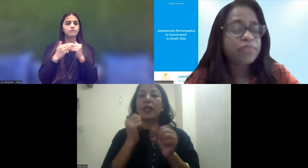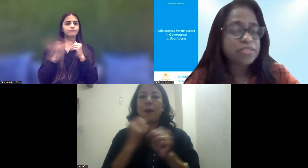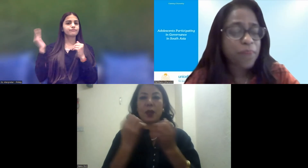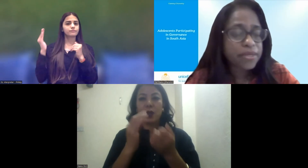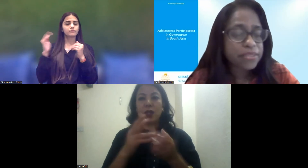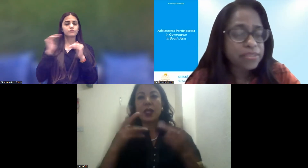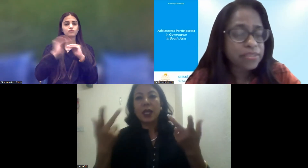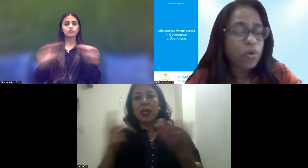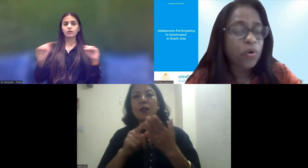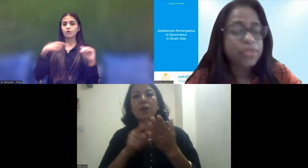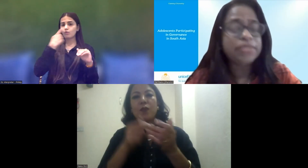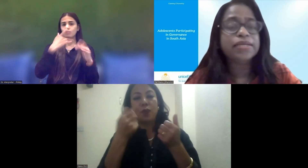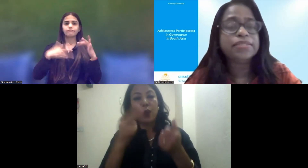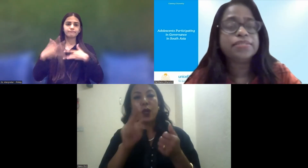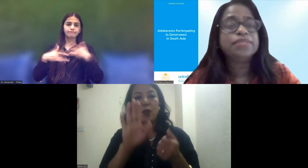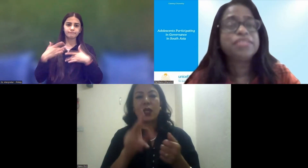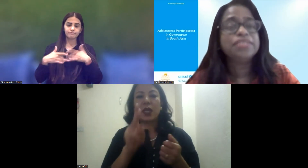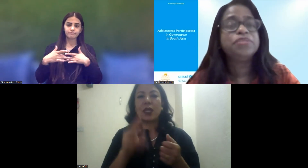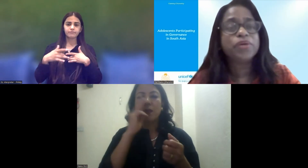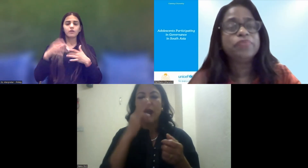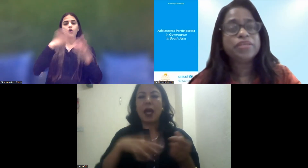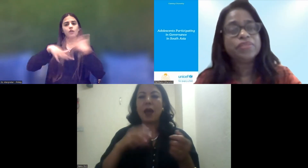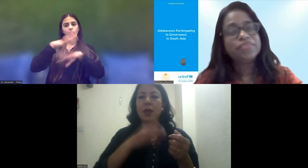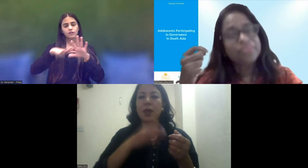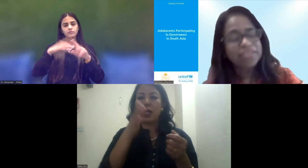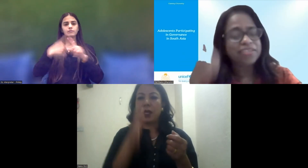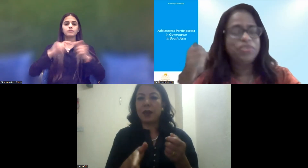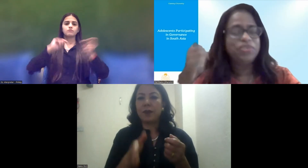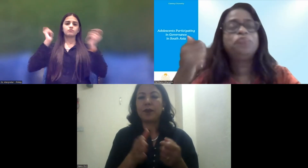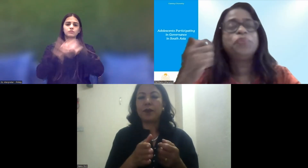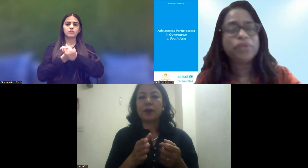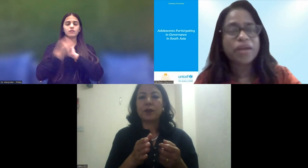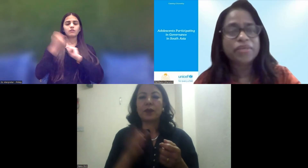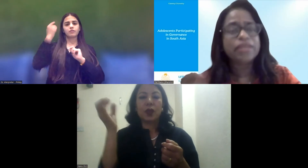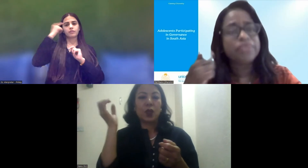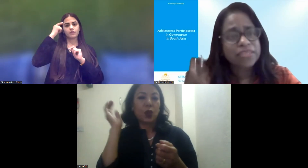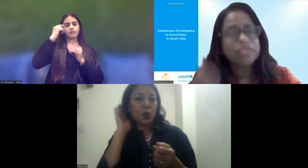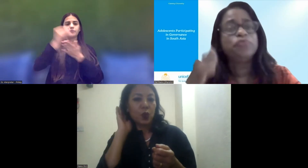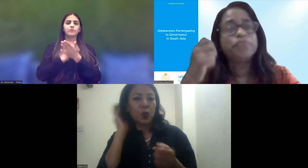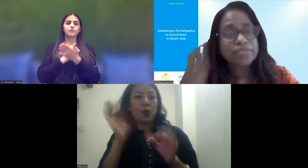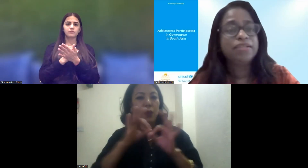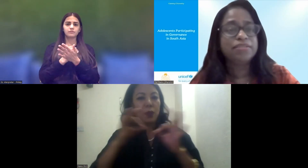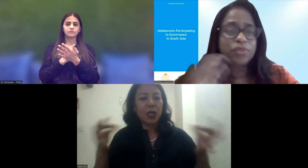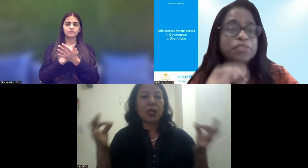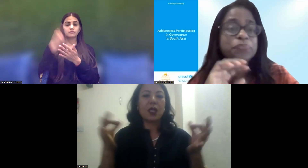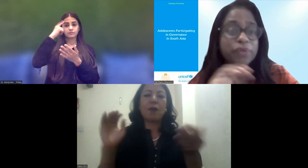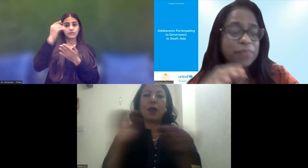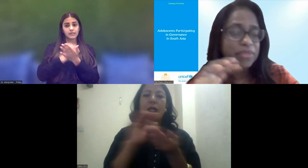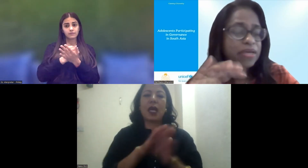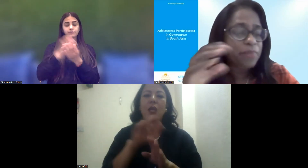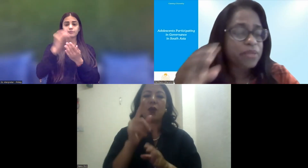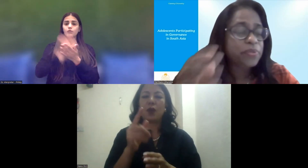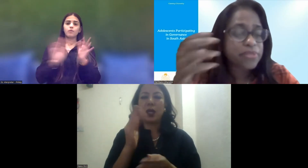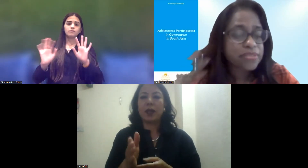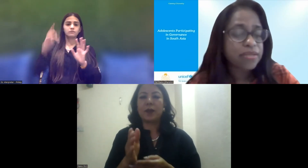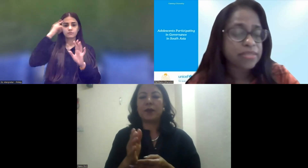have inspired, organized, and changed the way we even think of programming. And we think of results, not just programming,